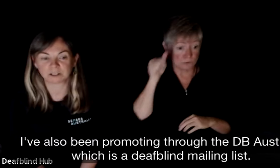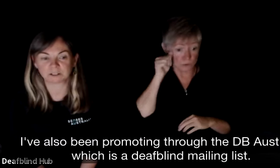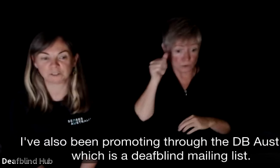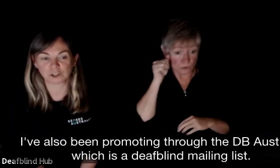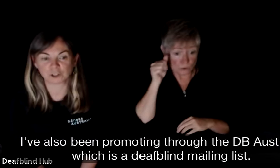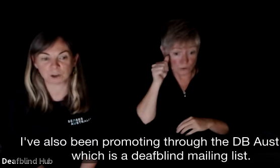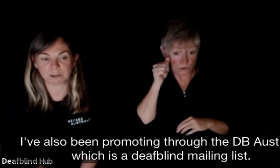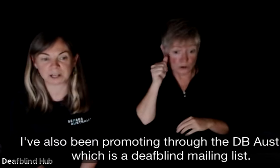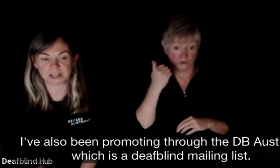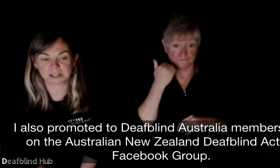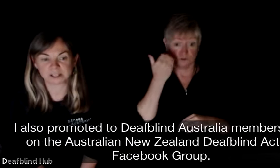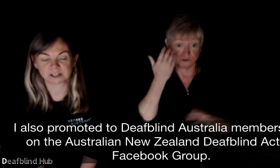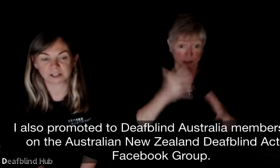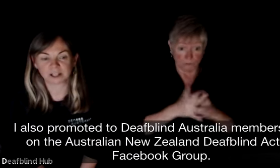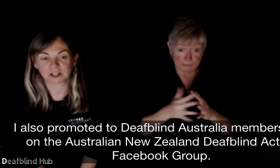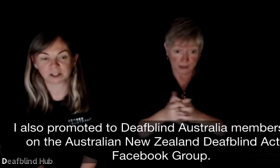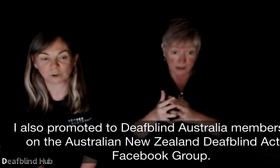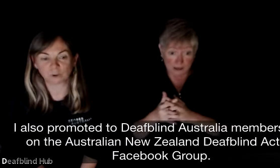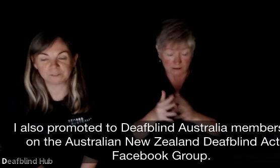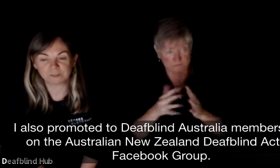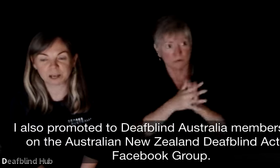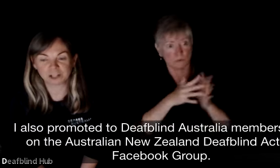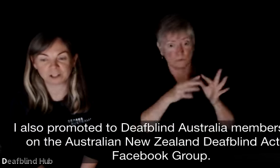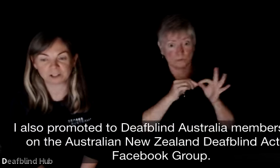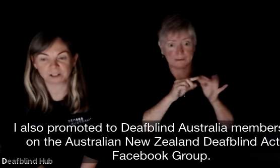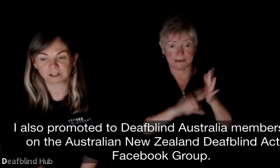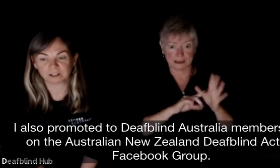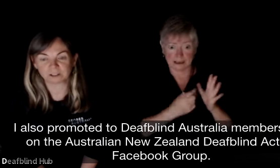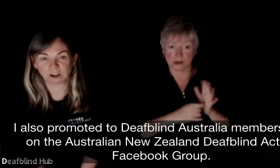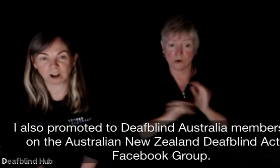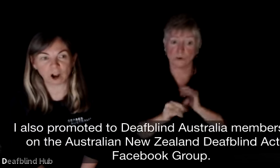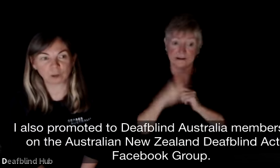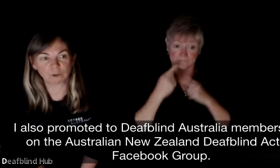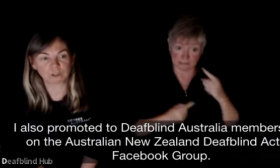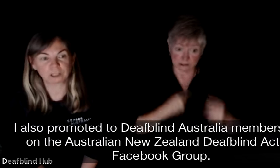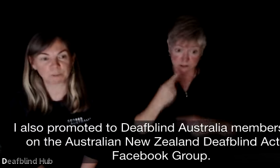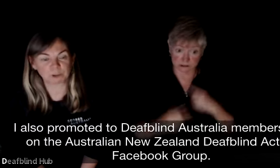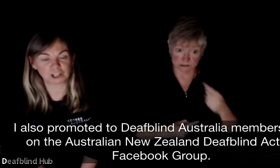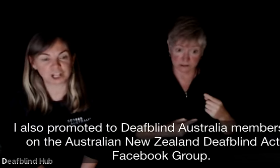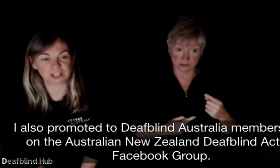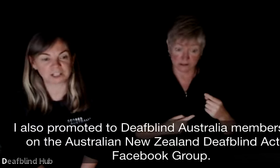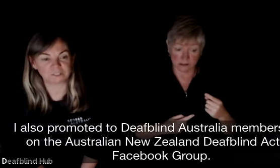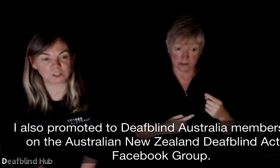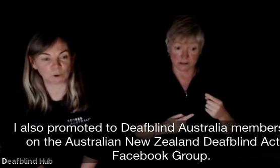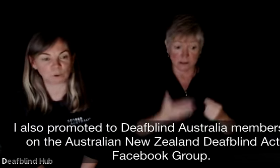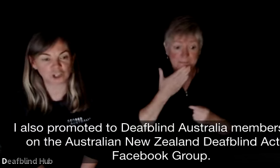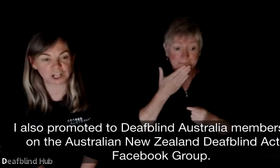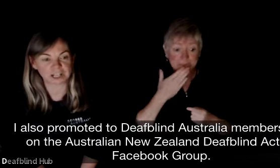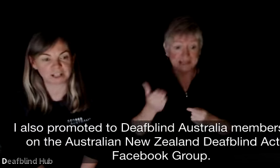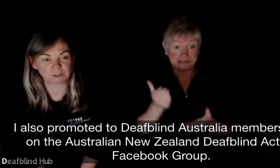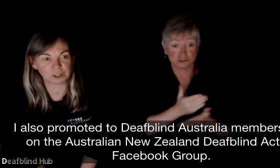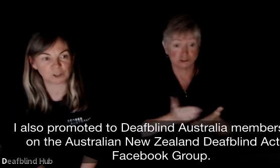about future webinars or information, I would really appreciate it if you